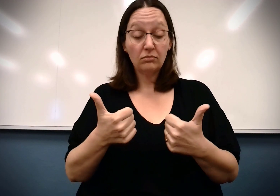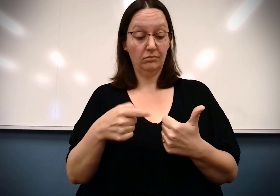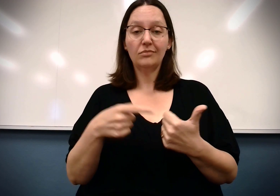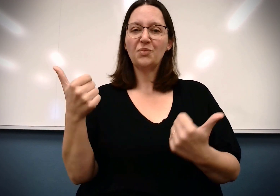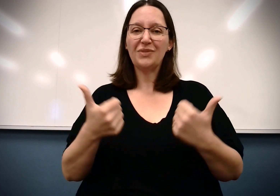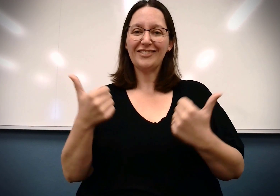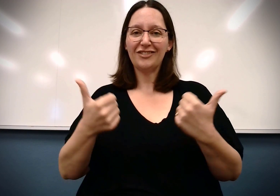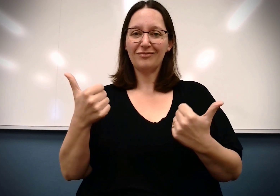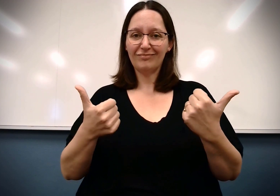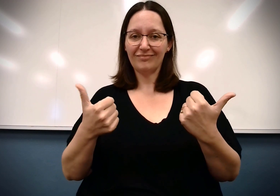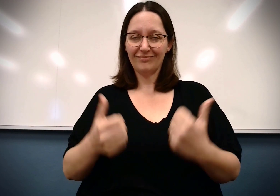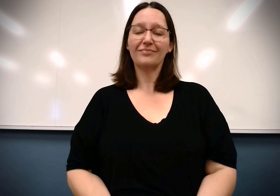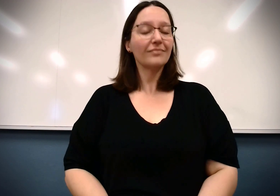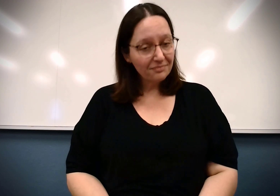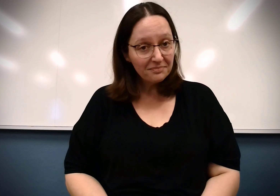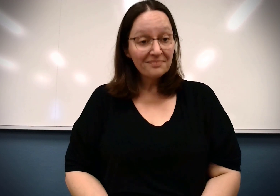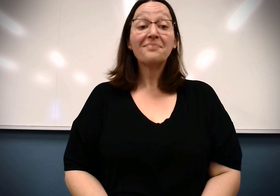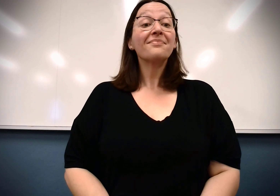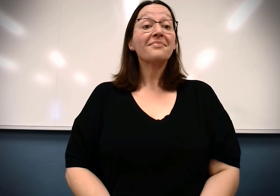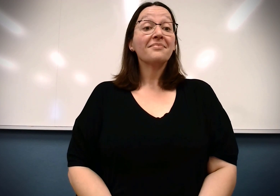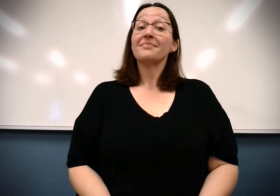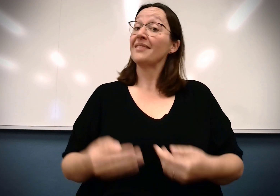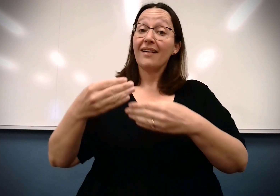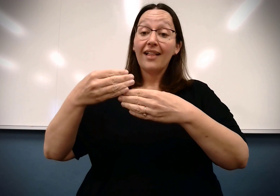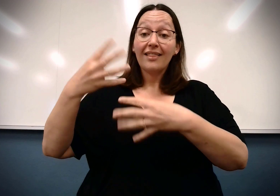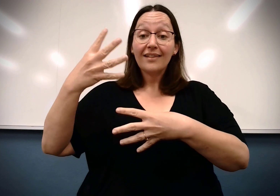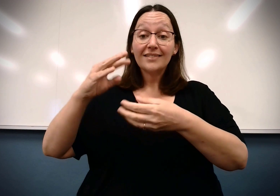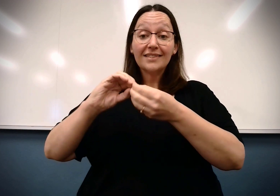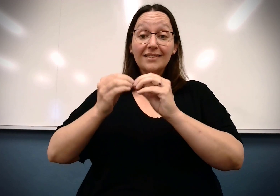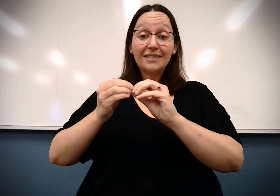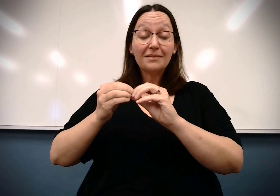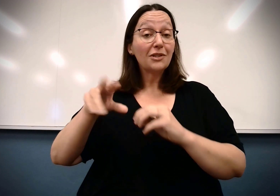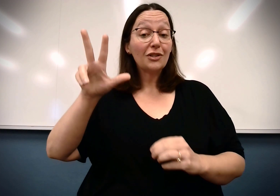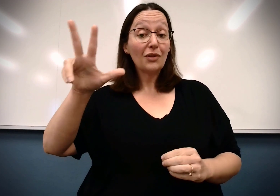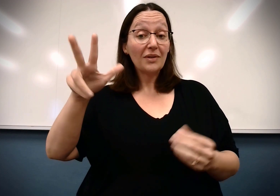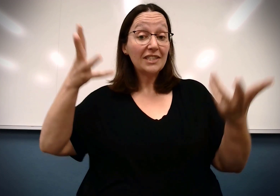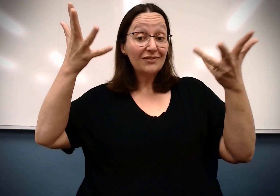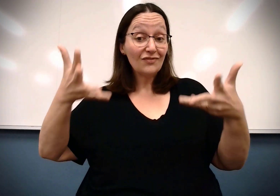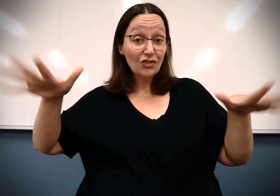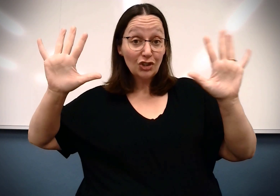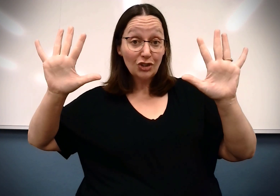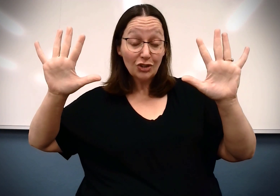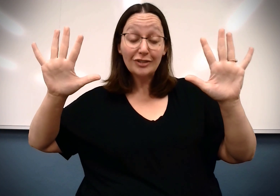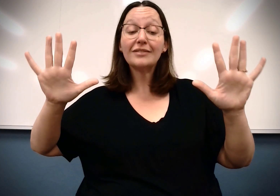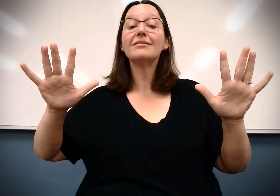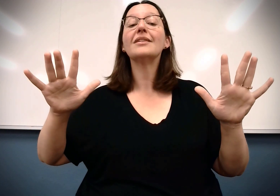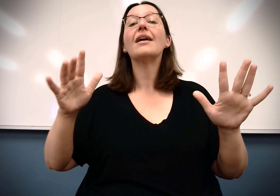name? Which? Right? Which one? So with that, list number 3 is done. Very